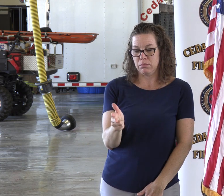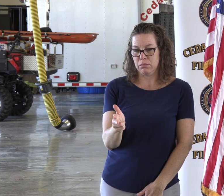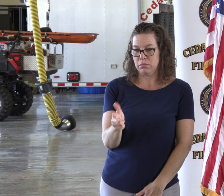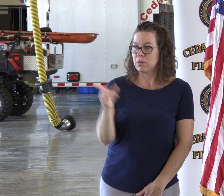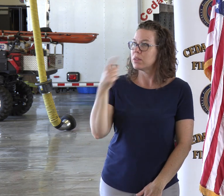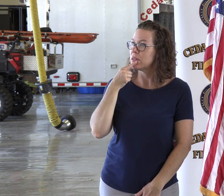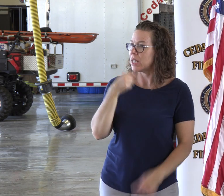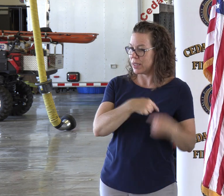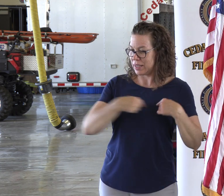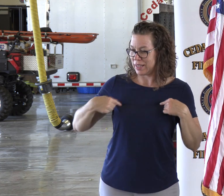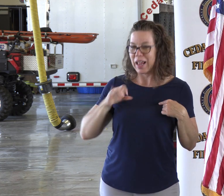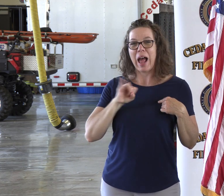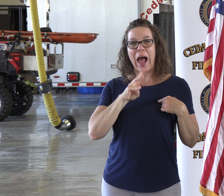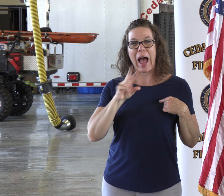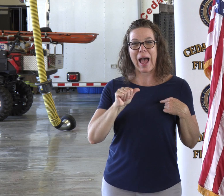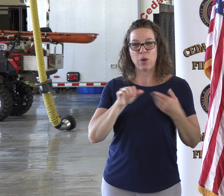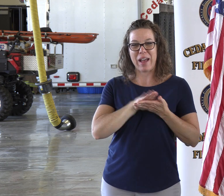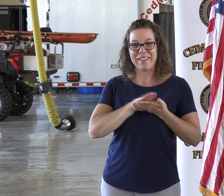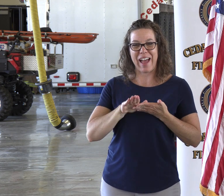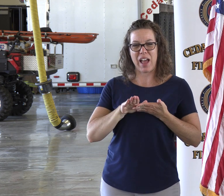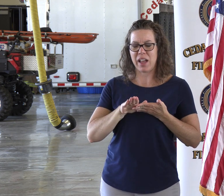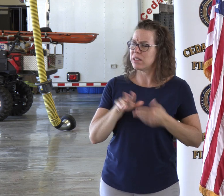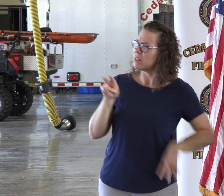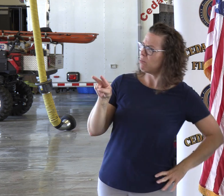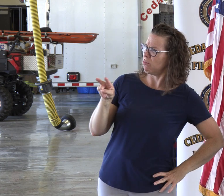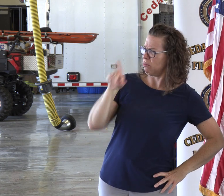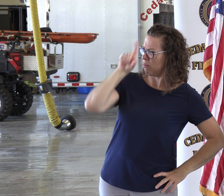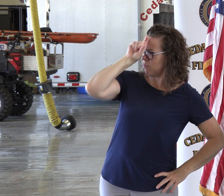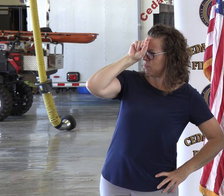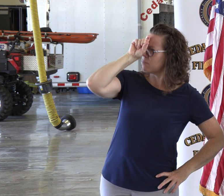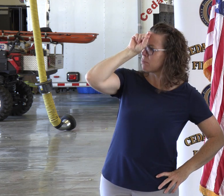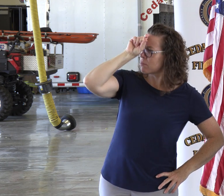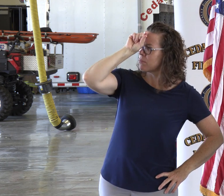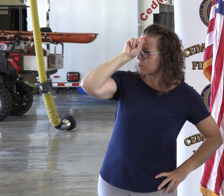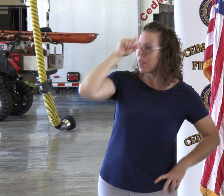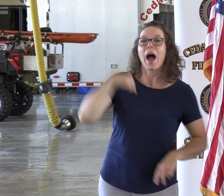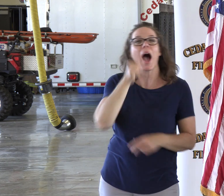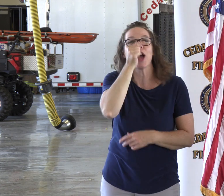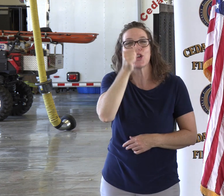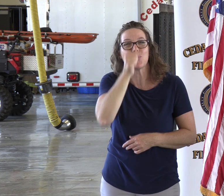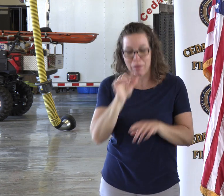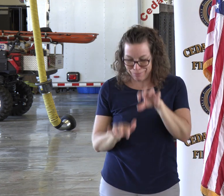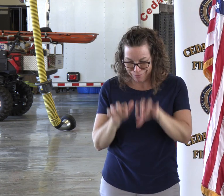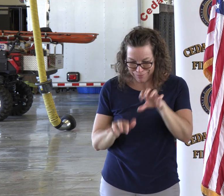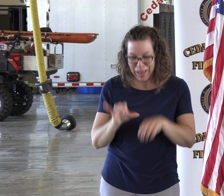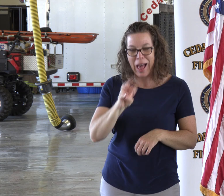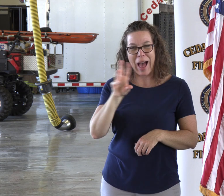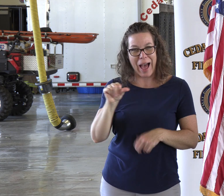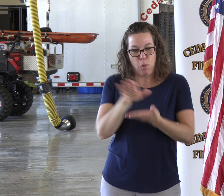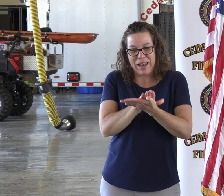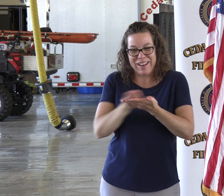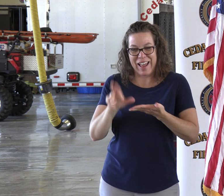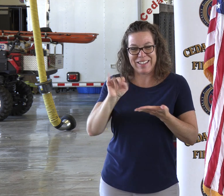that said "Iowa Nice." I thought, wonder what that's about. So after a quick Google search, I read it, knew what it was